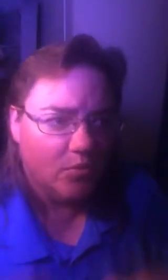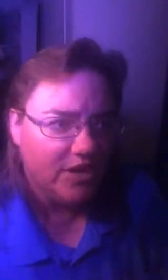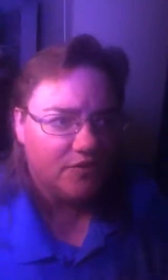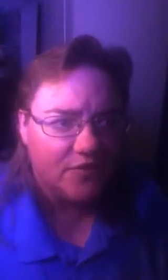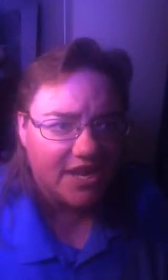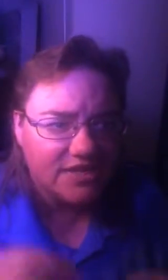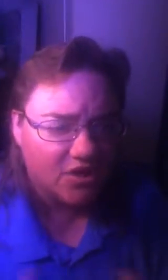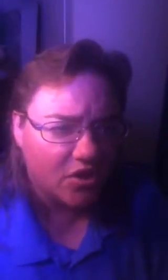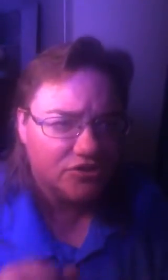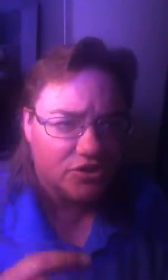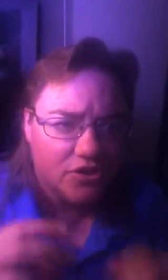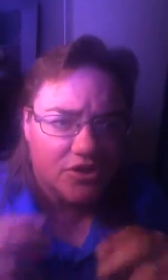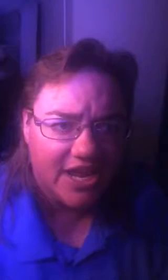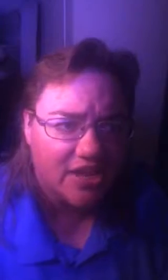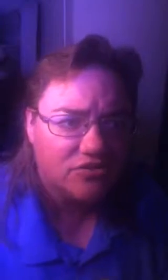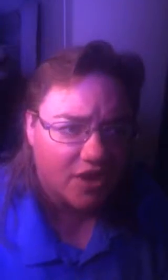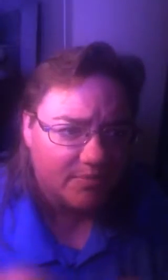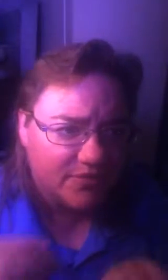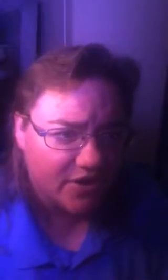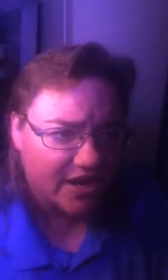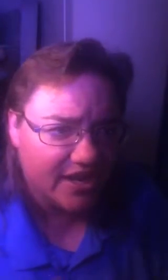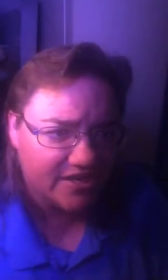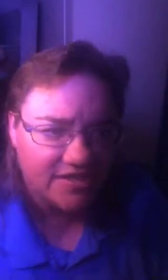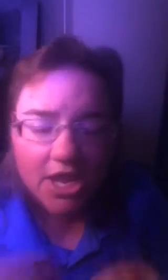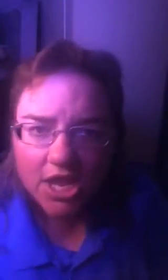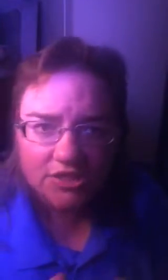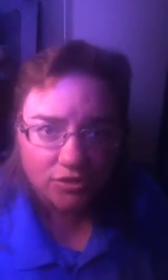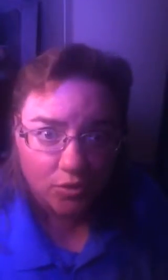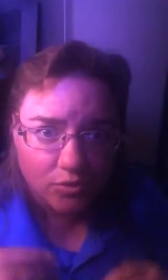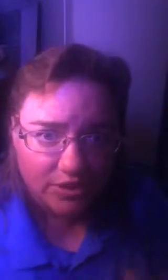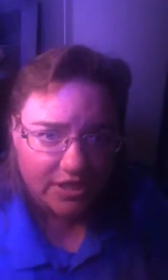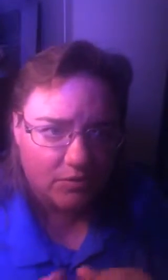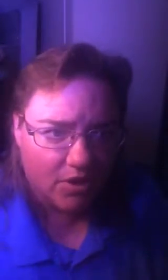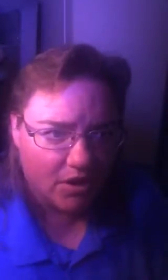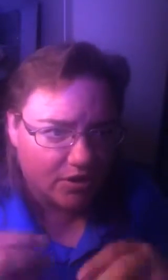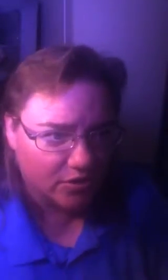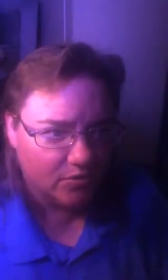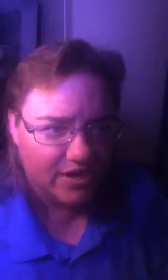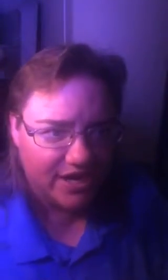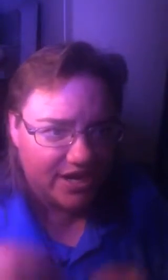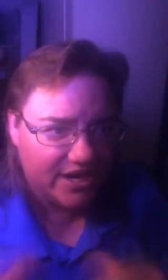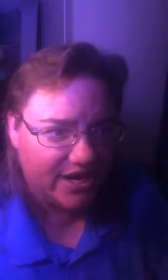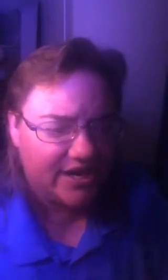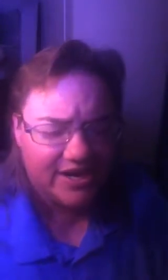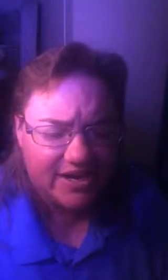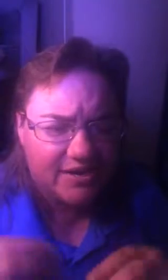When your friends all turn and drop their heads and slowly walk away,